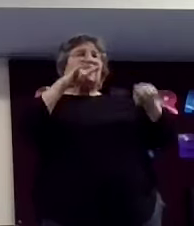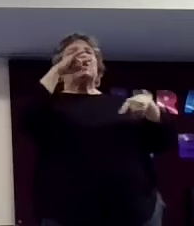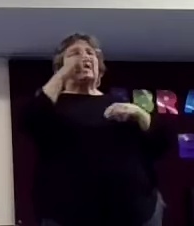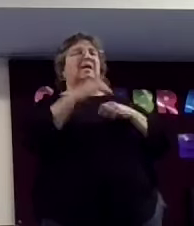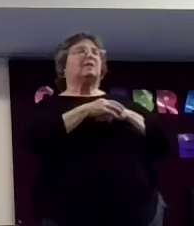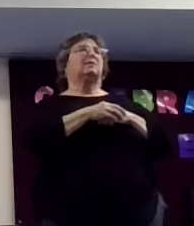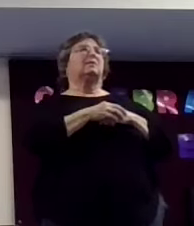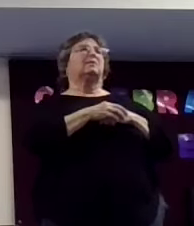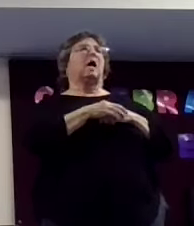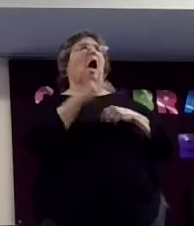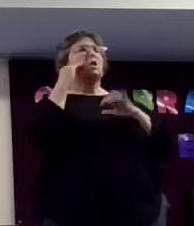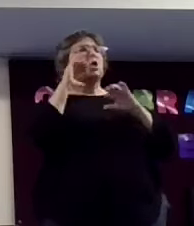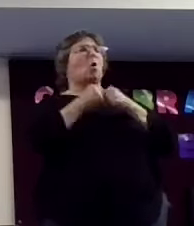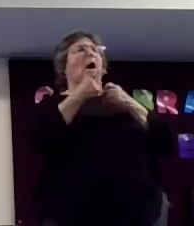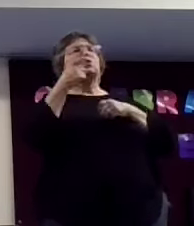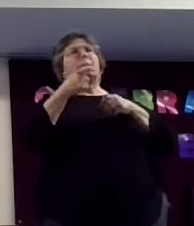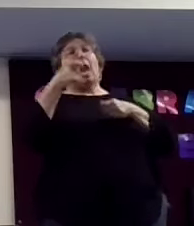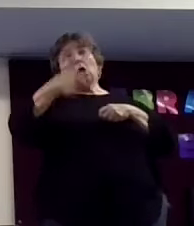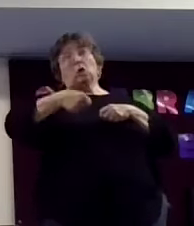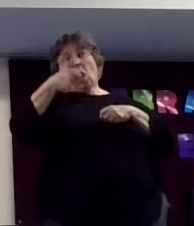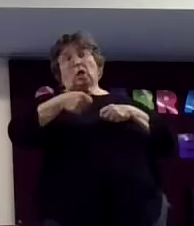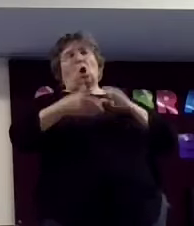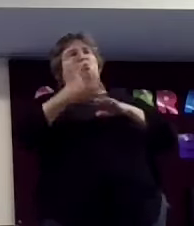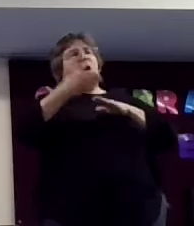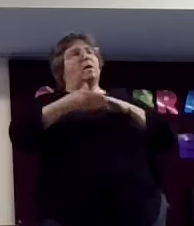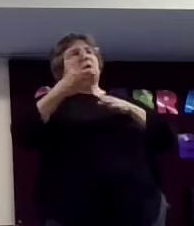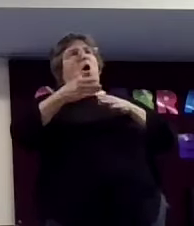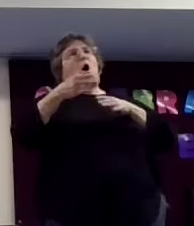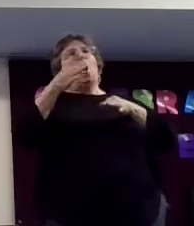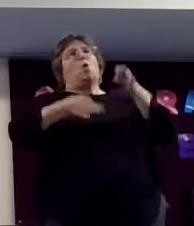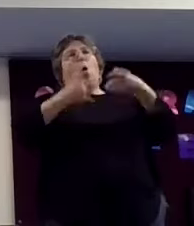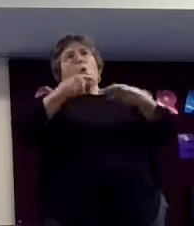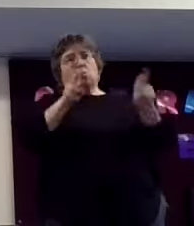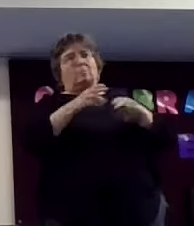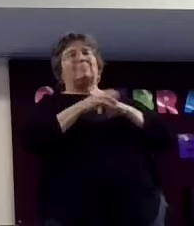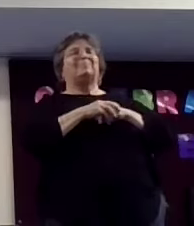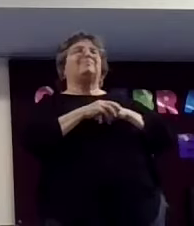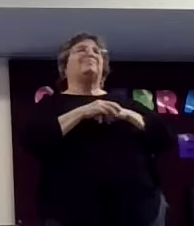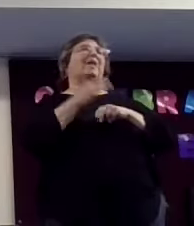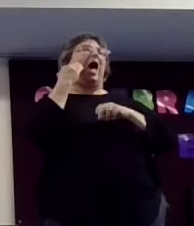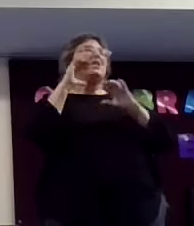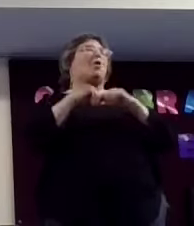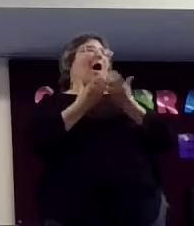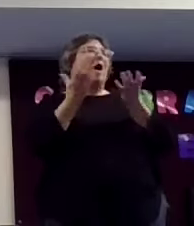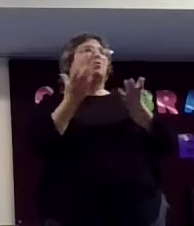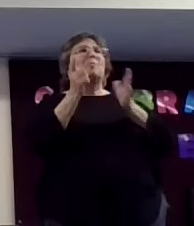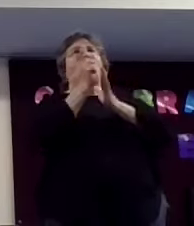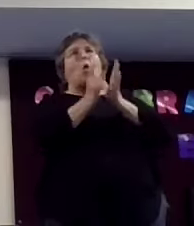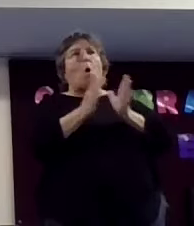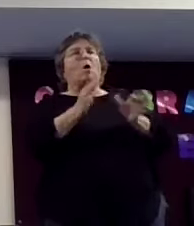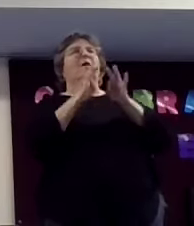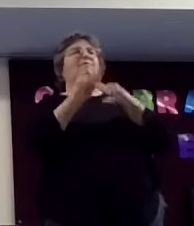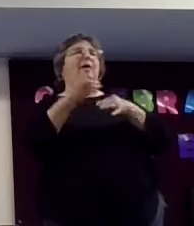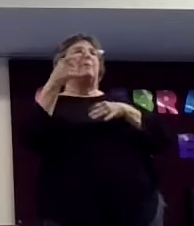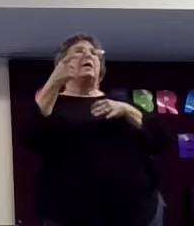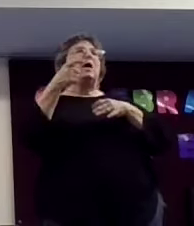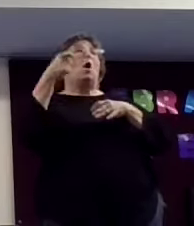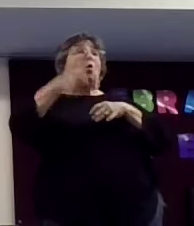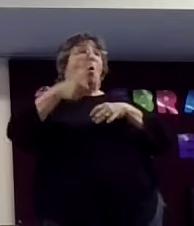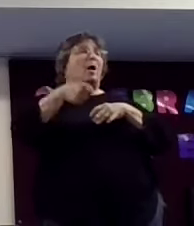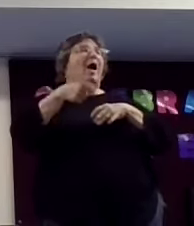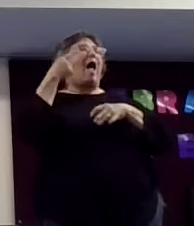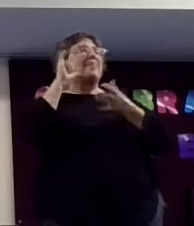kids. I know how to be a judge, run a courtroom, and I know how to be a lawyer in family court. So I think